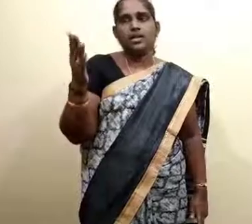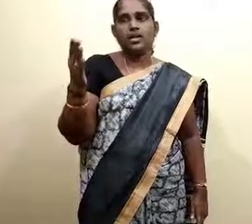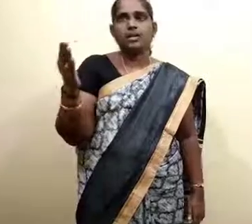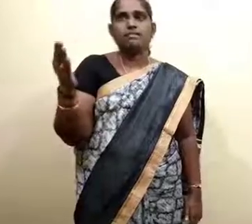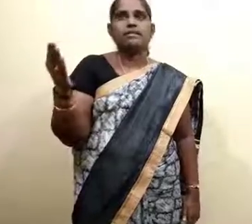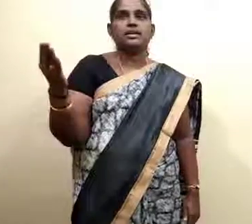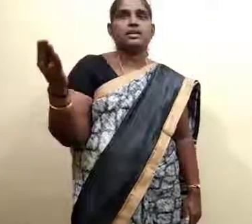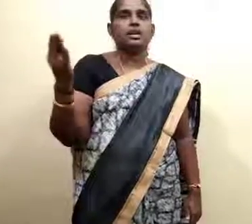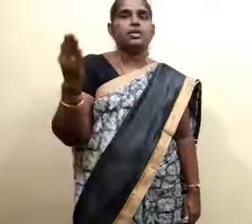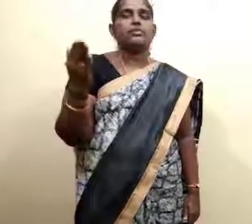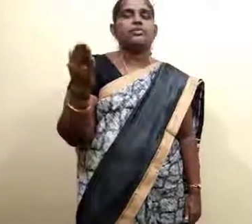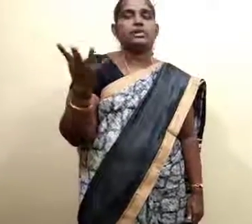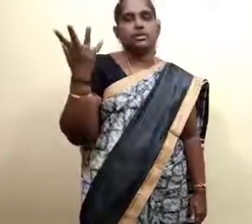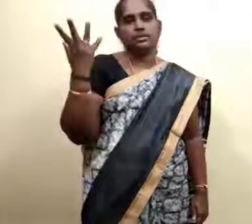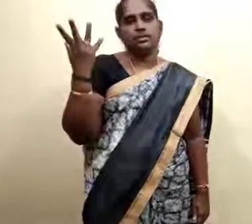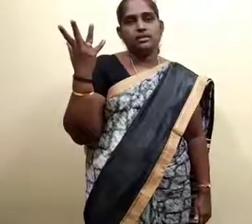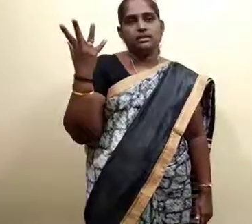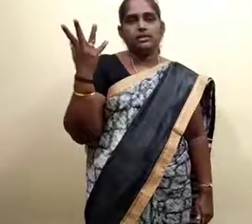Between Nuremberg to Fürth.